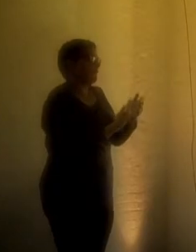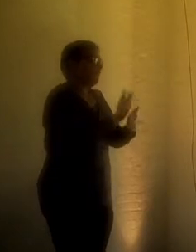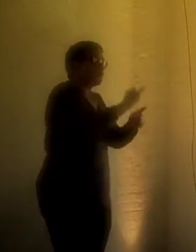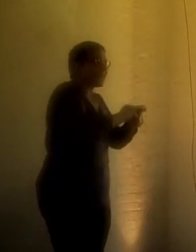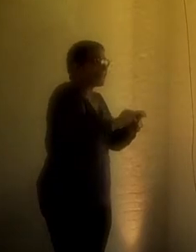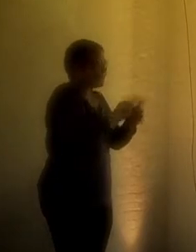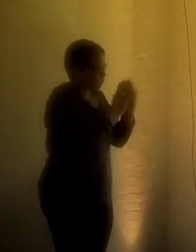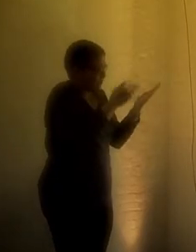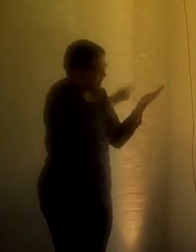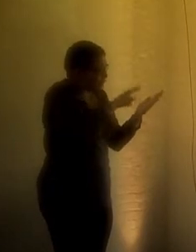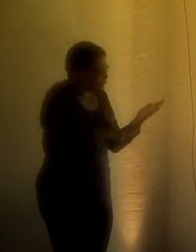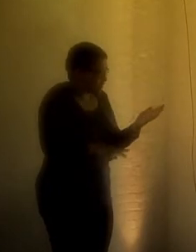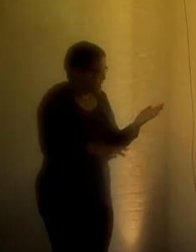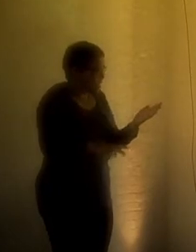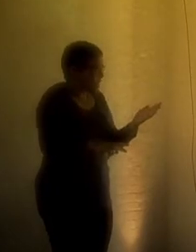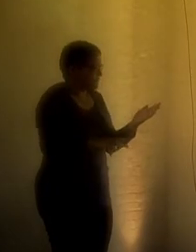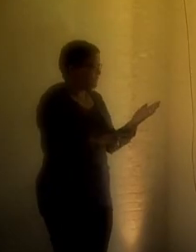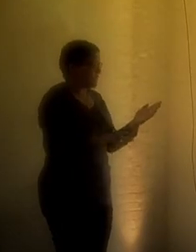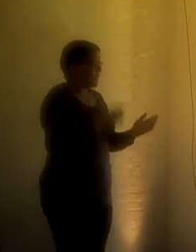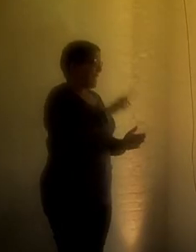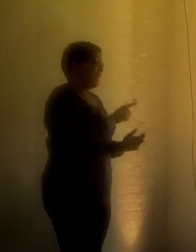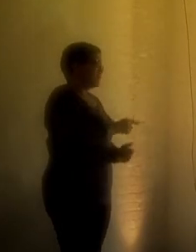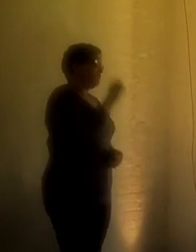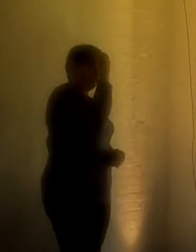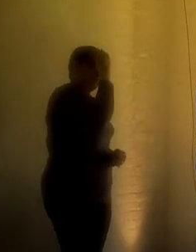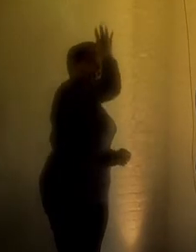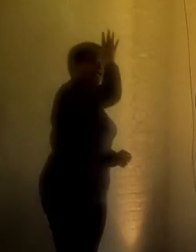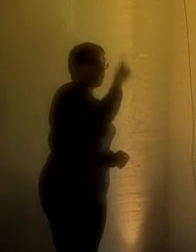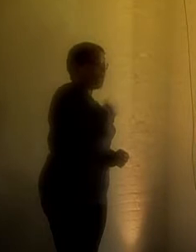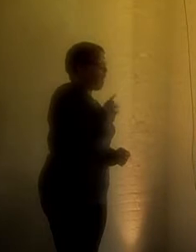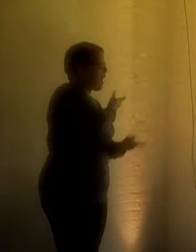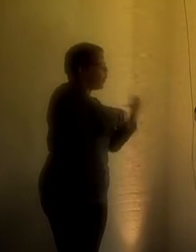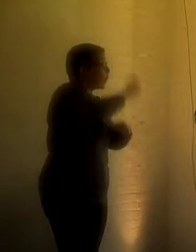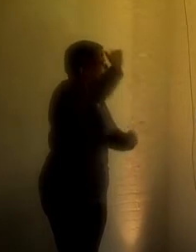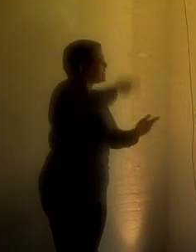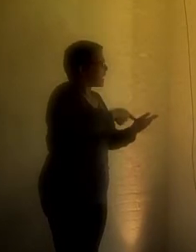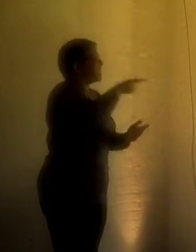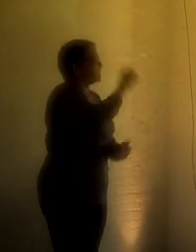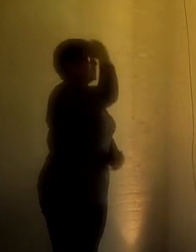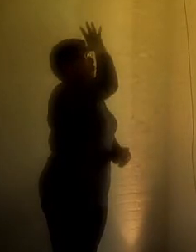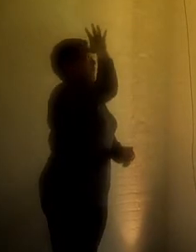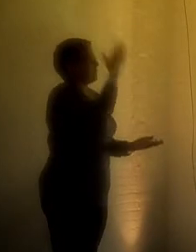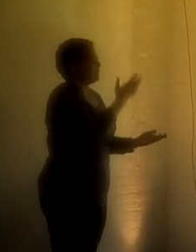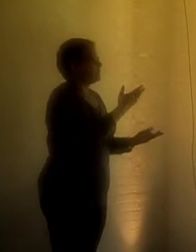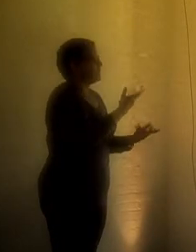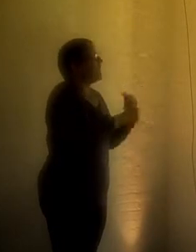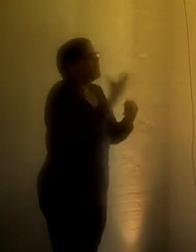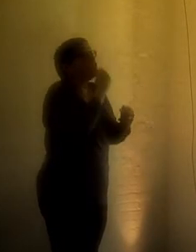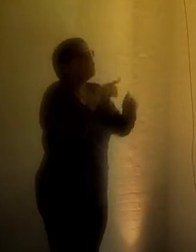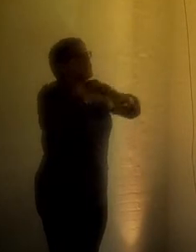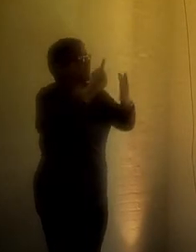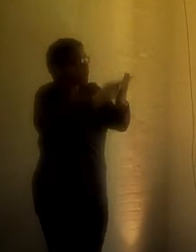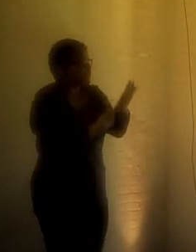and genius. But of course, he's only a giant and genius because of the rules that we decided we want to put in place that he then represents. If you use another set of